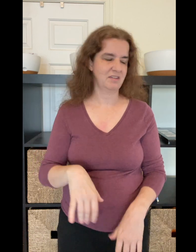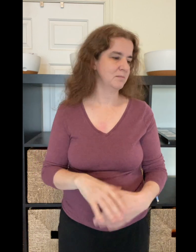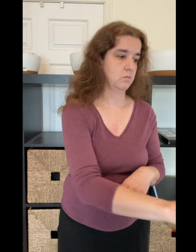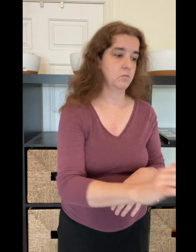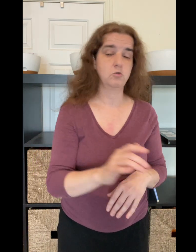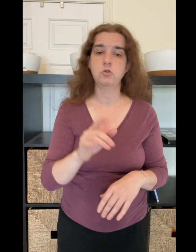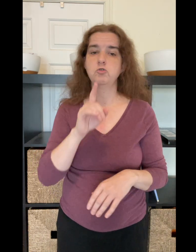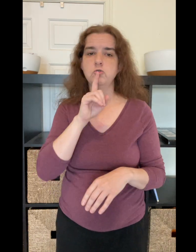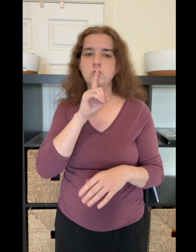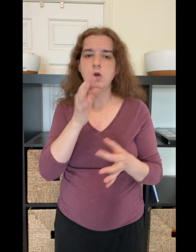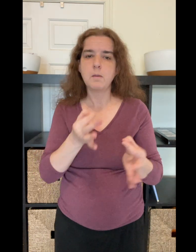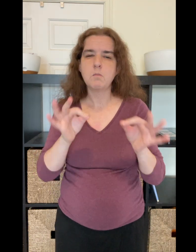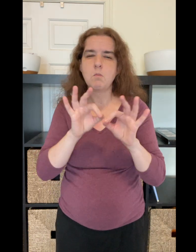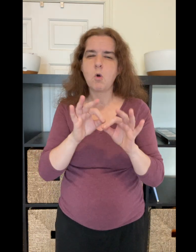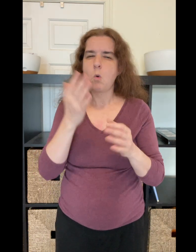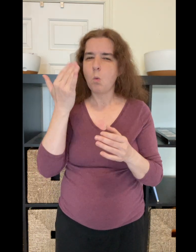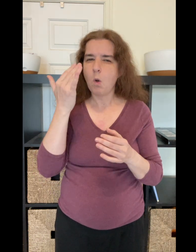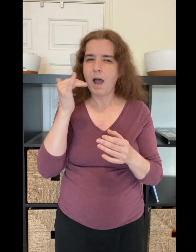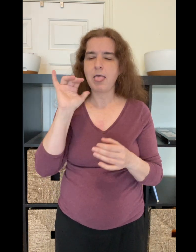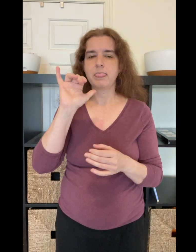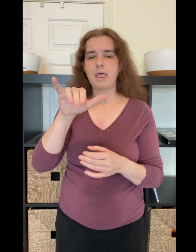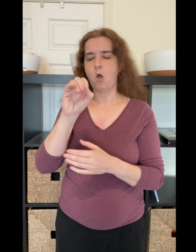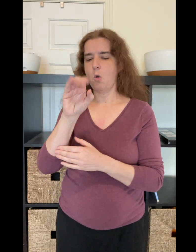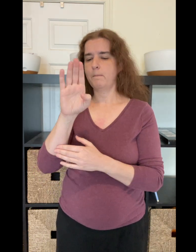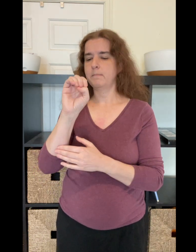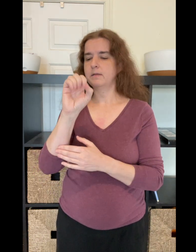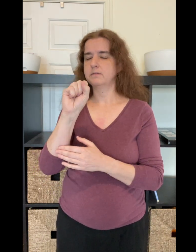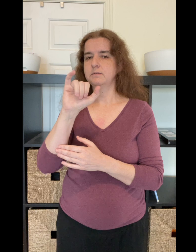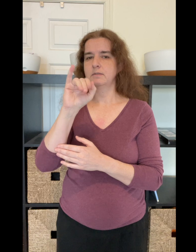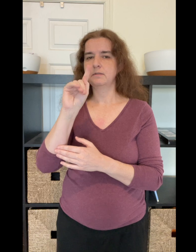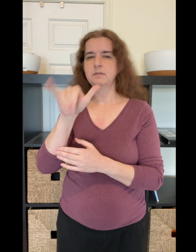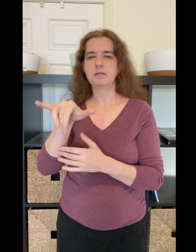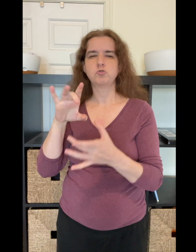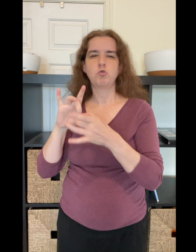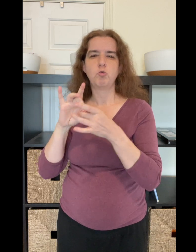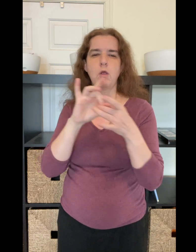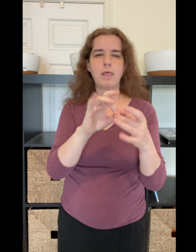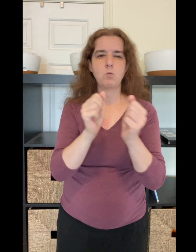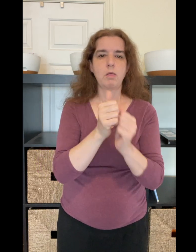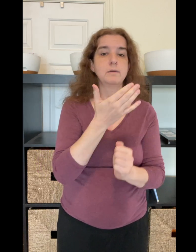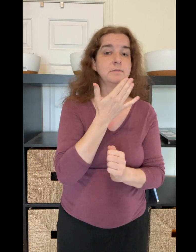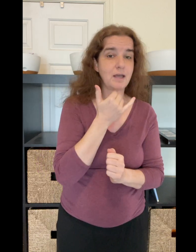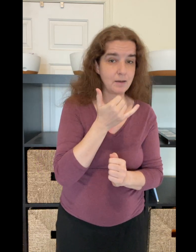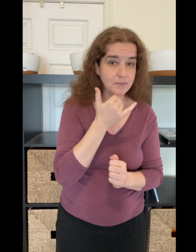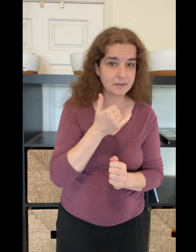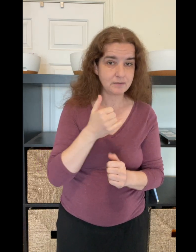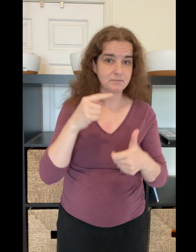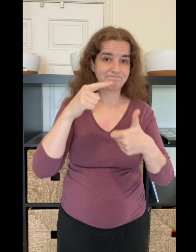CDC information there. That's really important because obesity is related